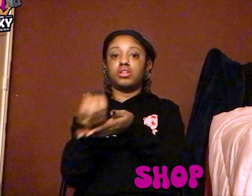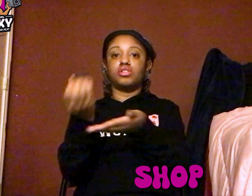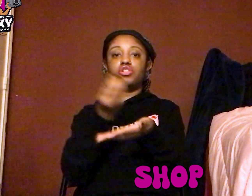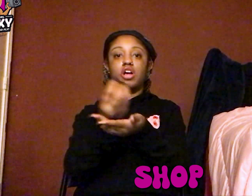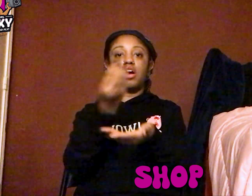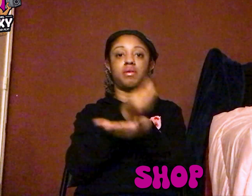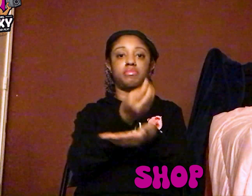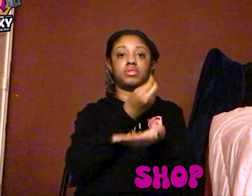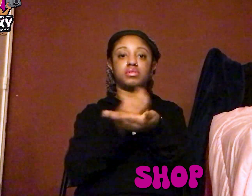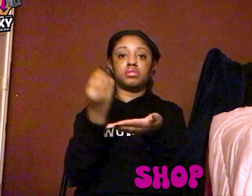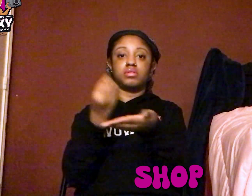Shop.